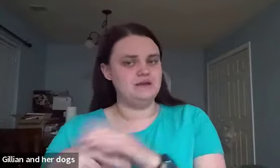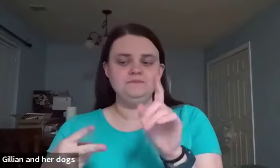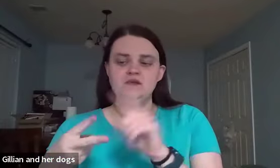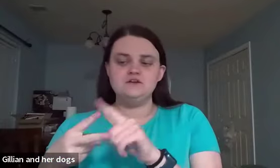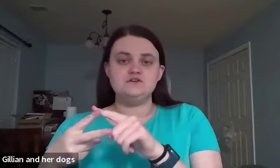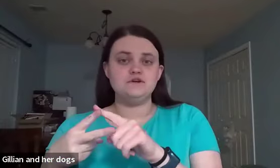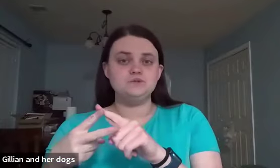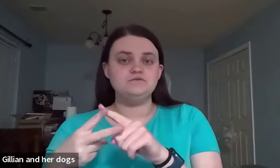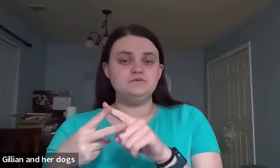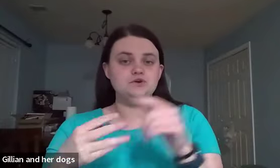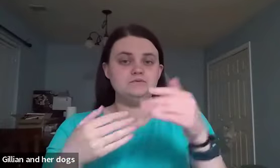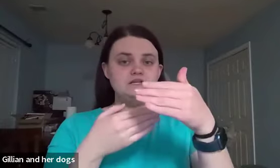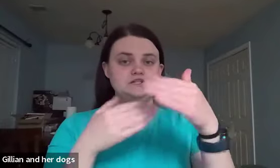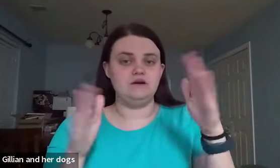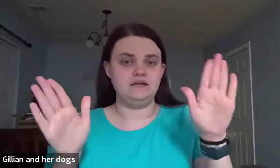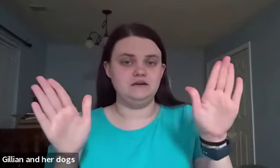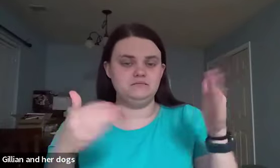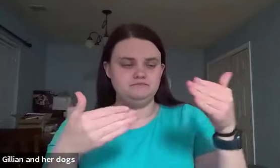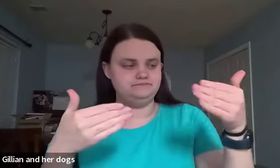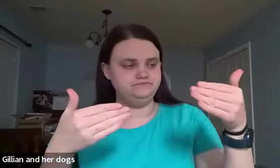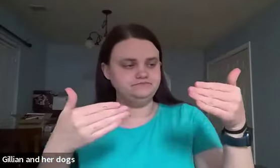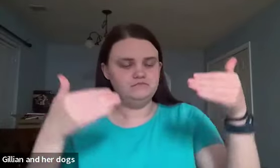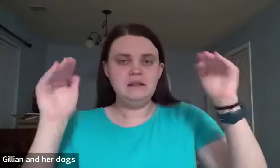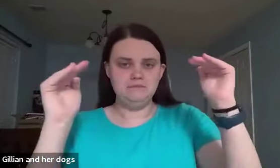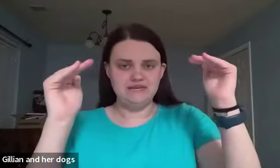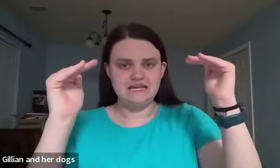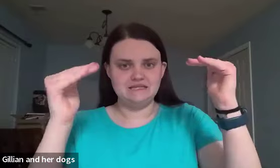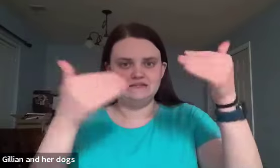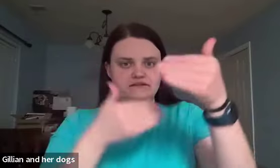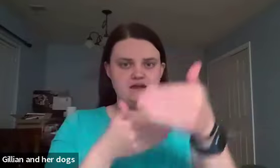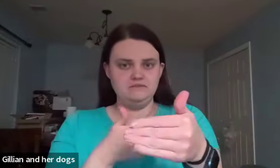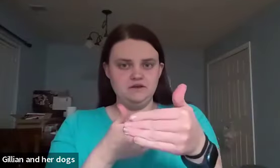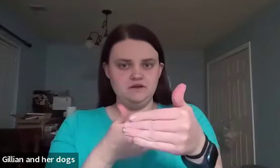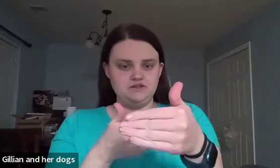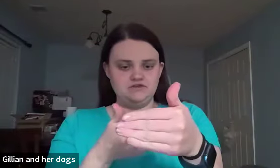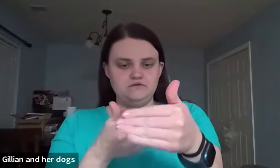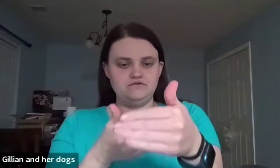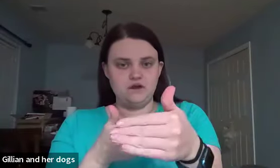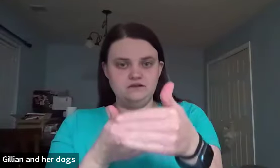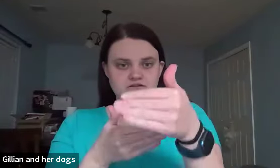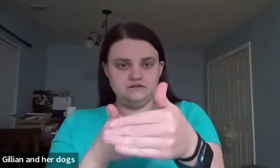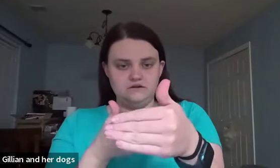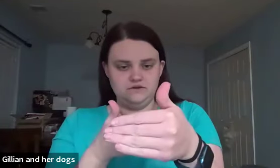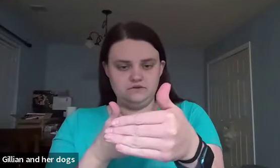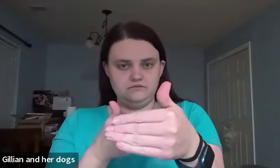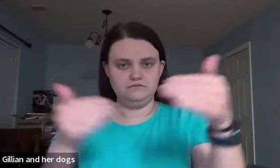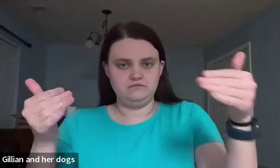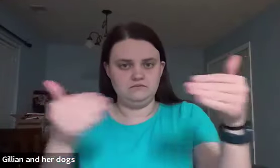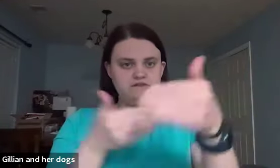Okay. So the first one for room is you have like bent hands, thing like that. So they're in front of you, like,